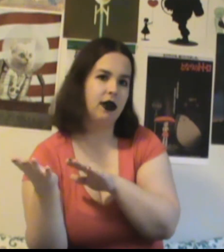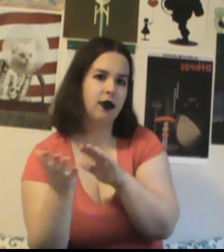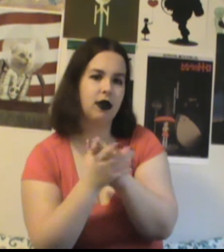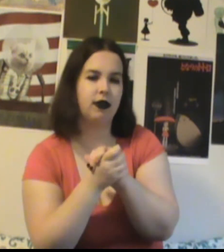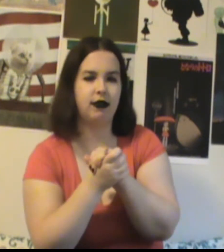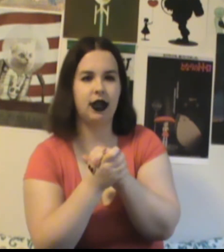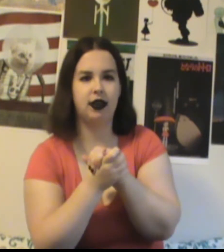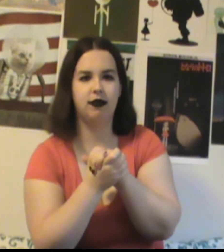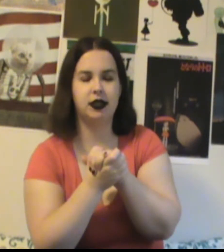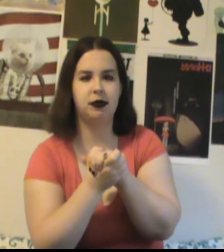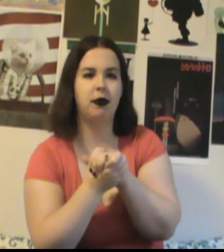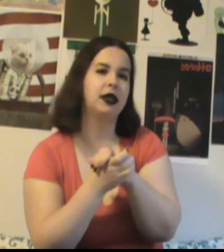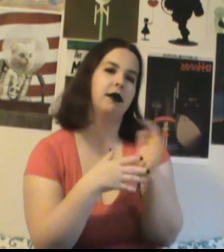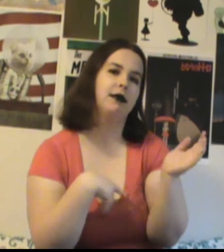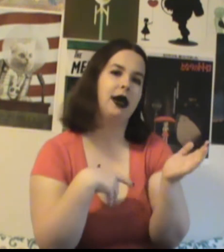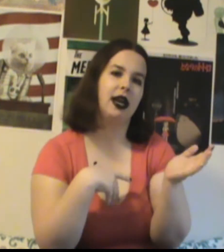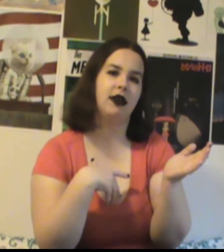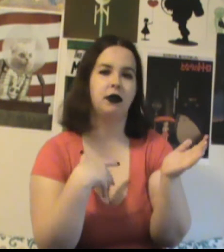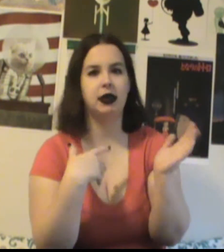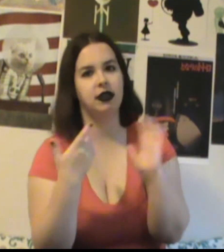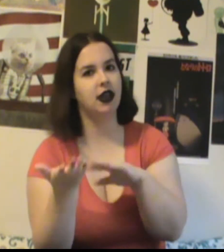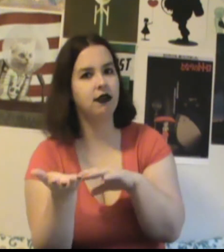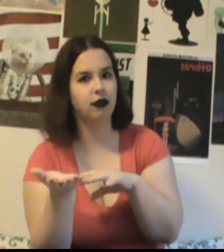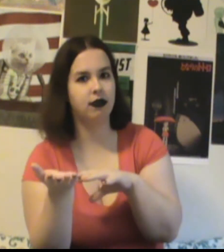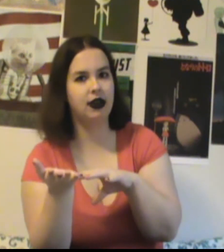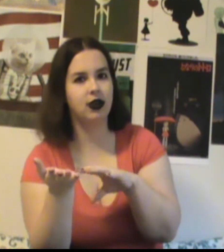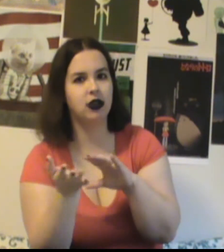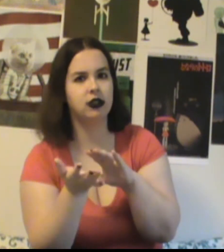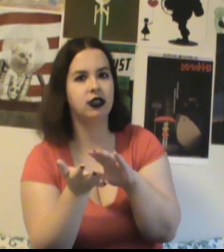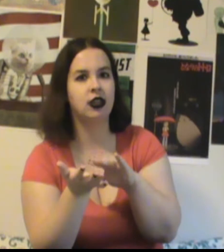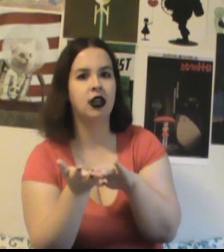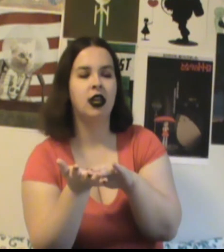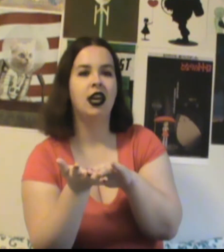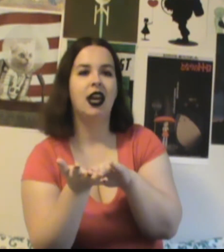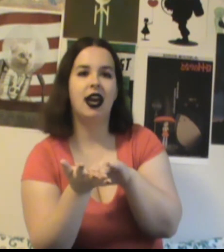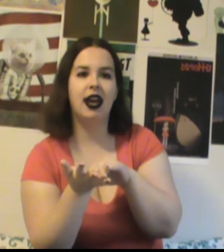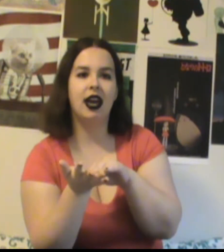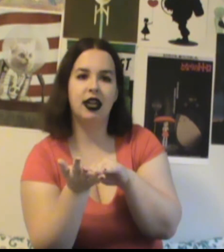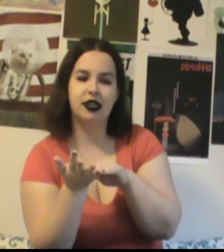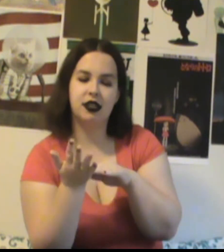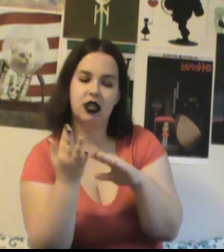lover for the fact of this woman coming back after being dead for 5 years, and